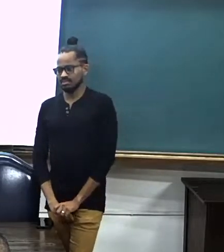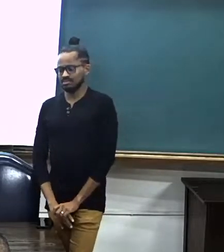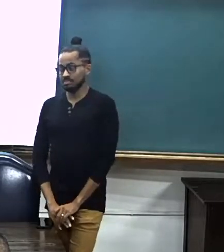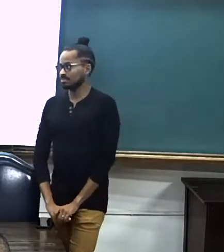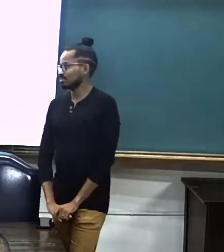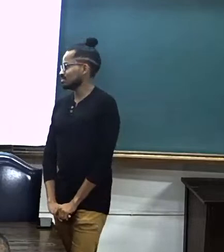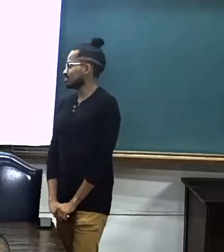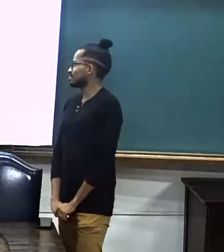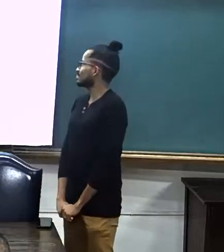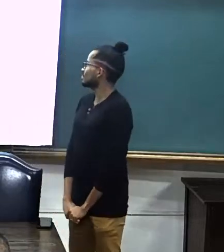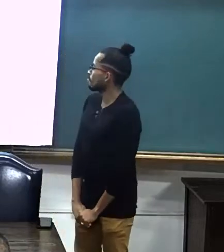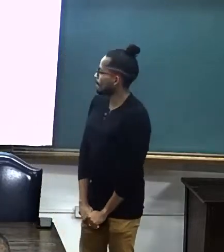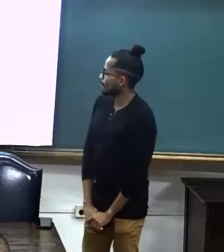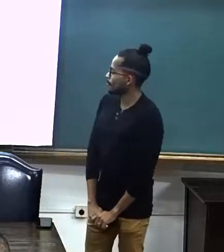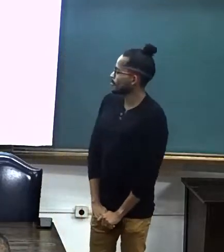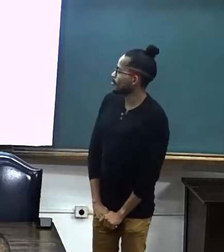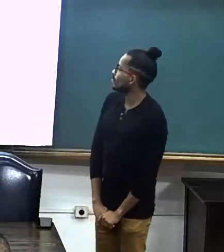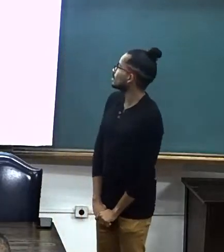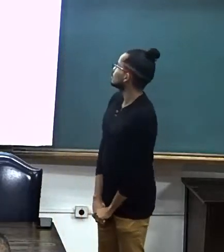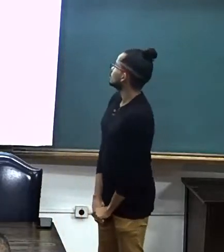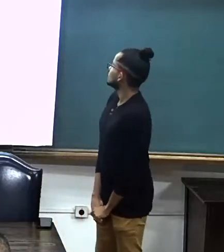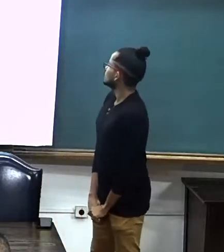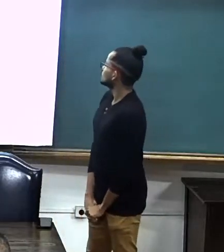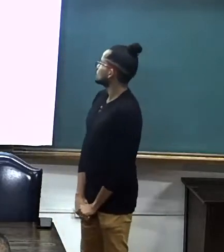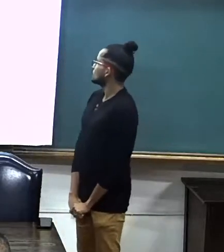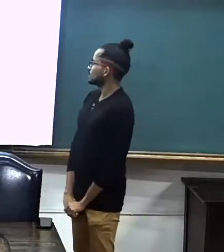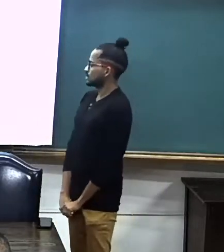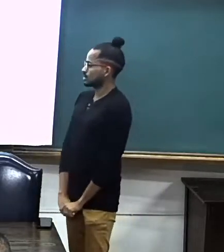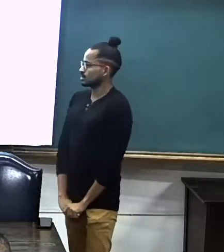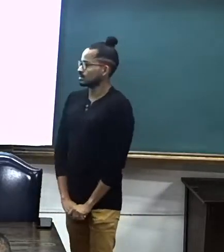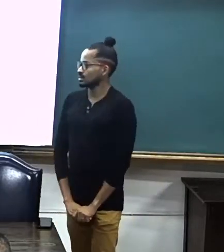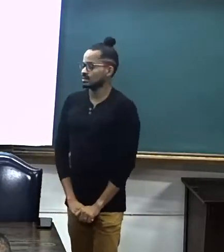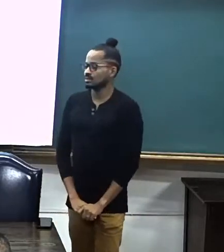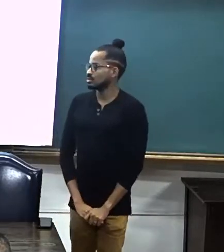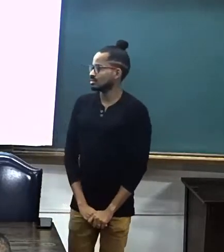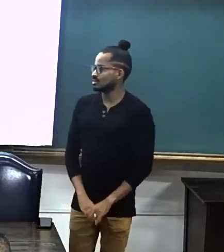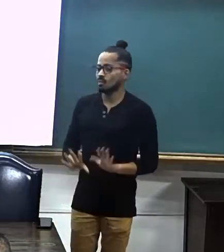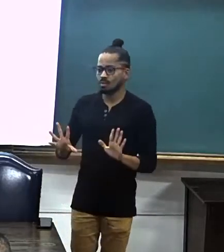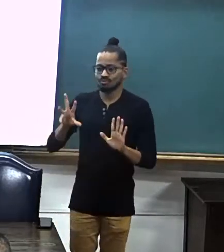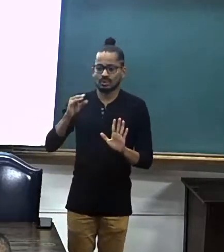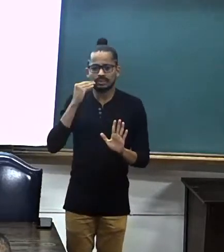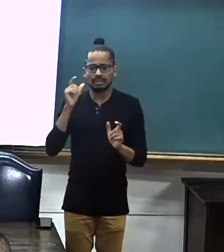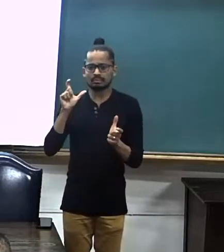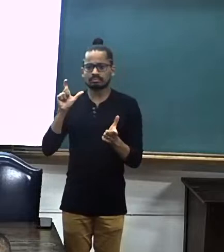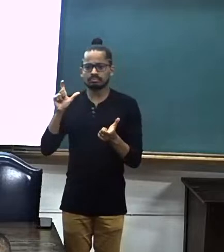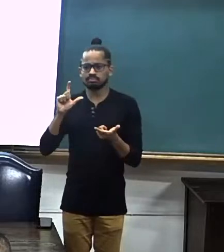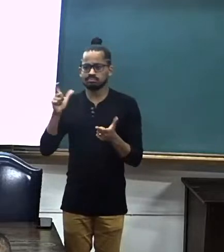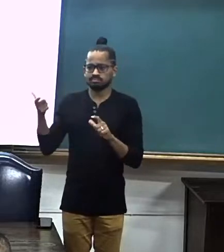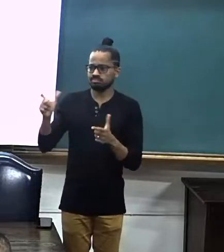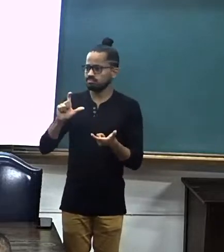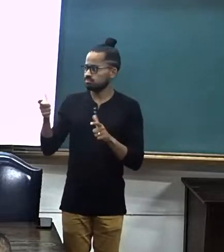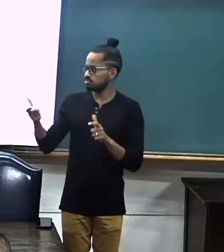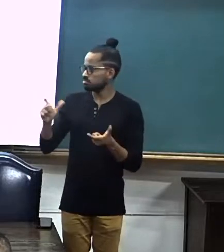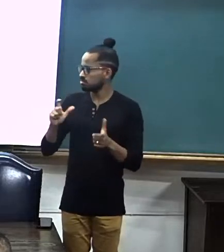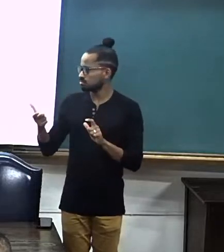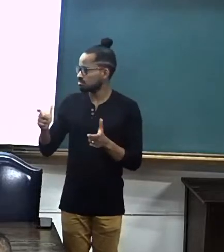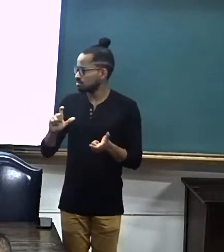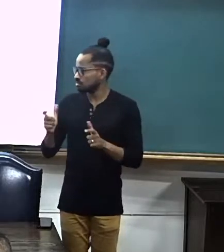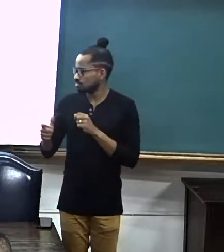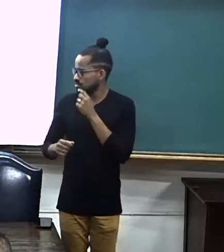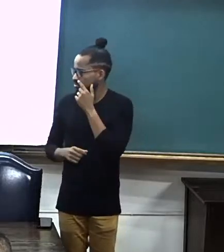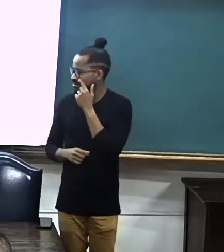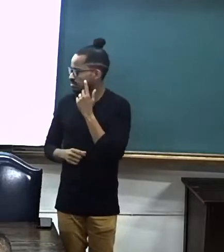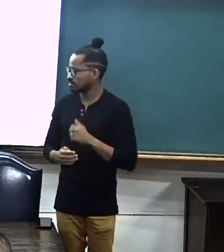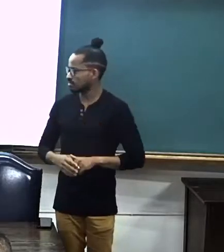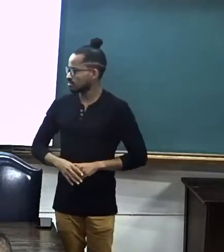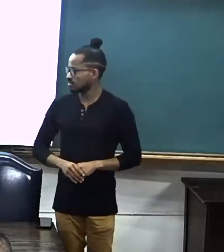pelo professor Osamu Fujimura. Eu vou tentando fazer a interpretação. So I will interpret